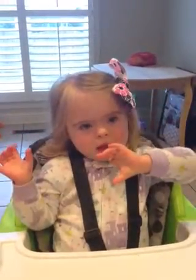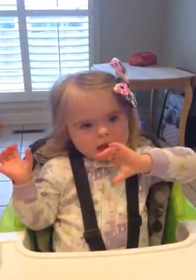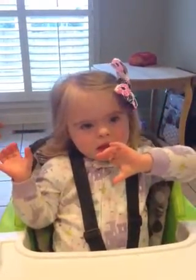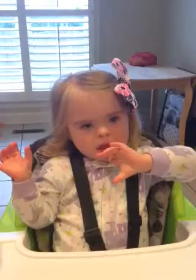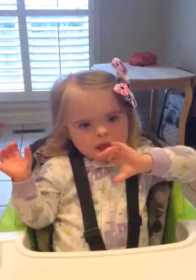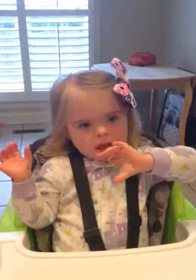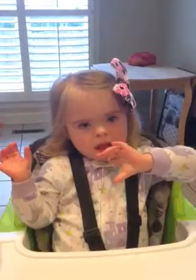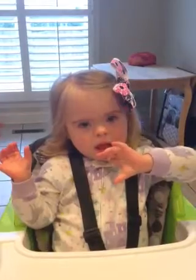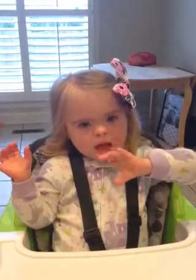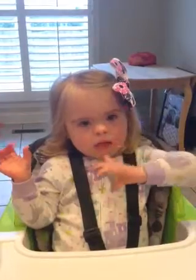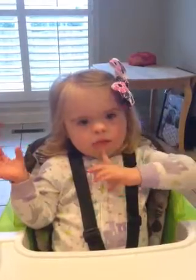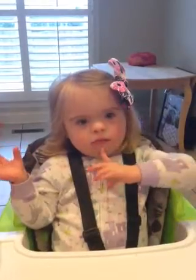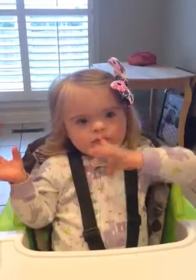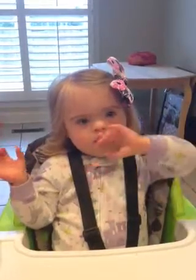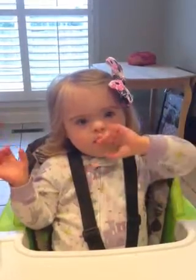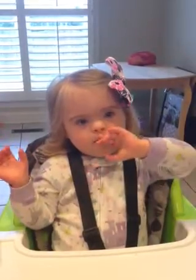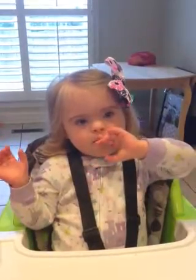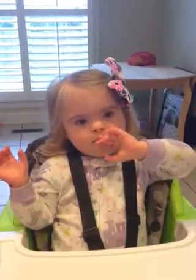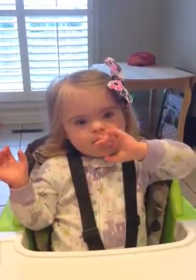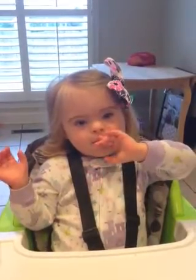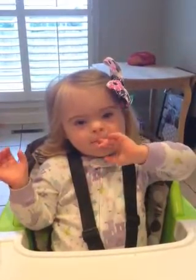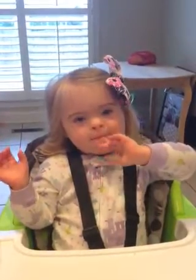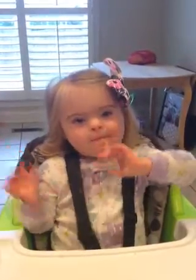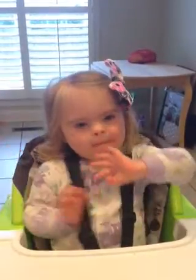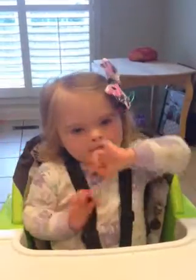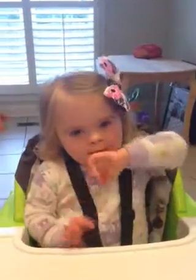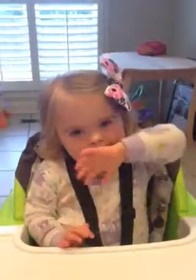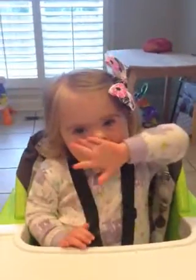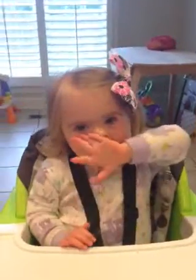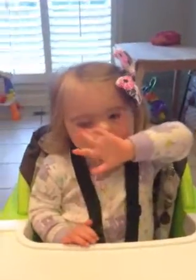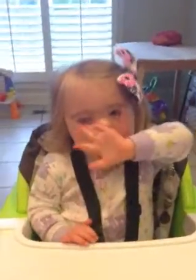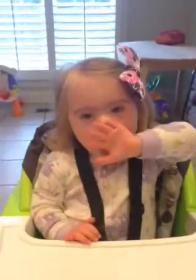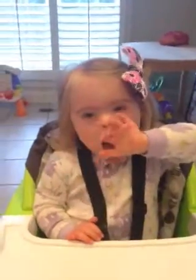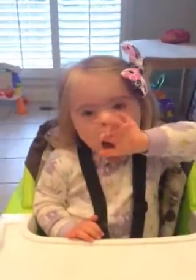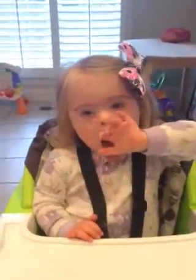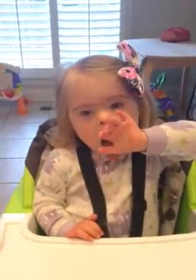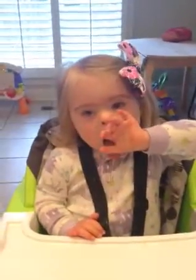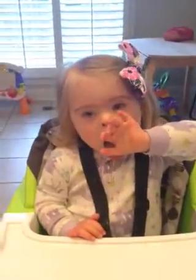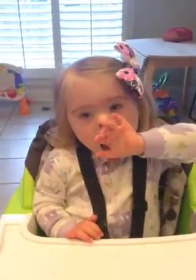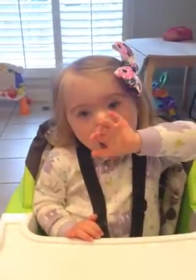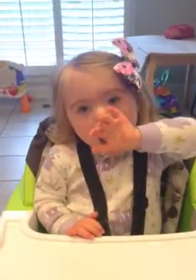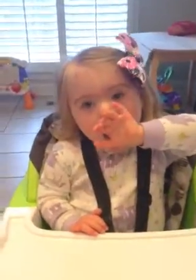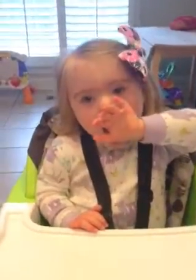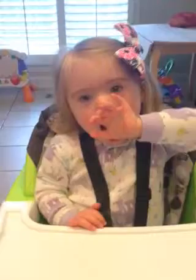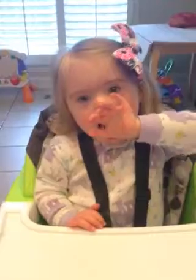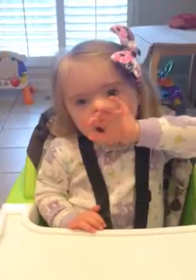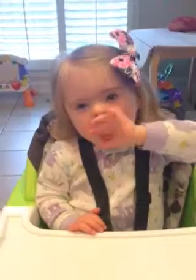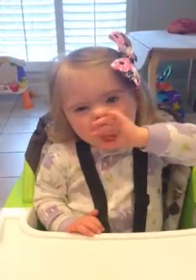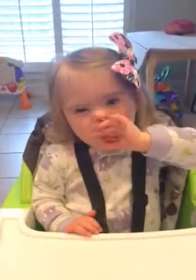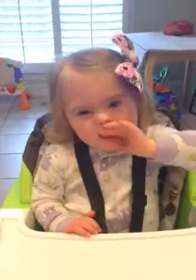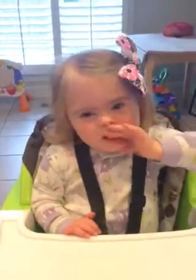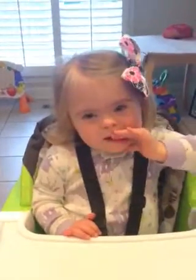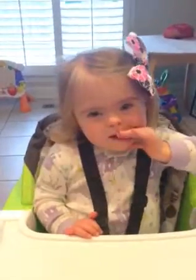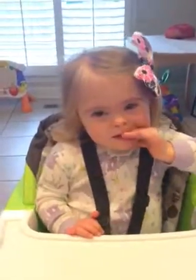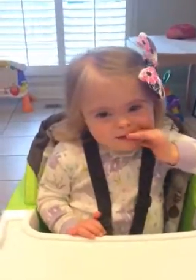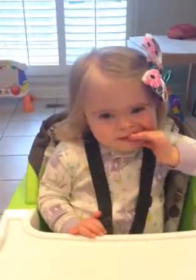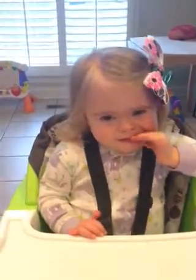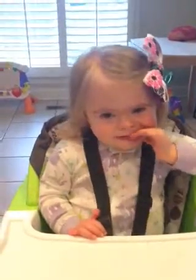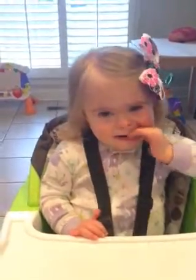Frog is under our chin. There we go. There you go. That's a frog. We also